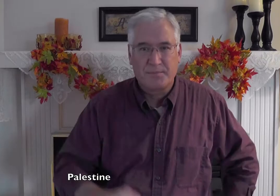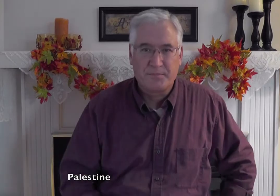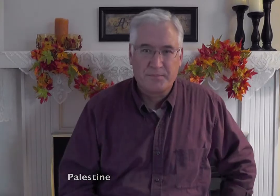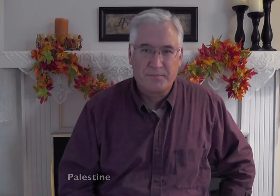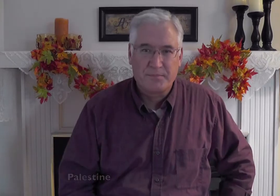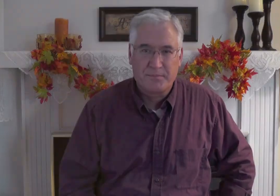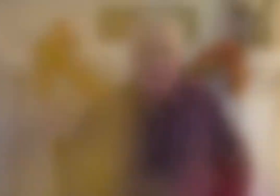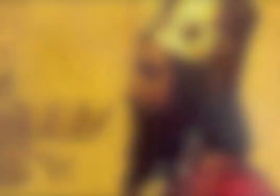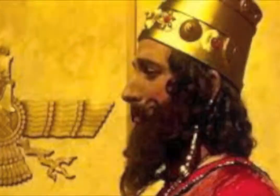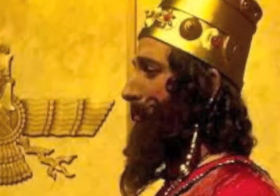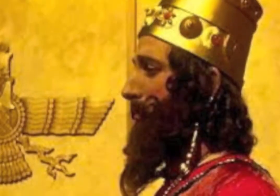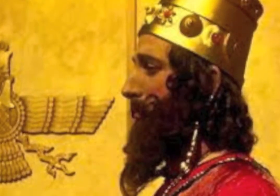country, Palestine.